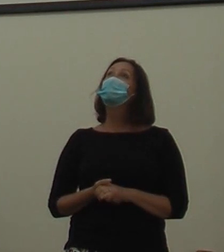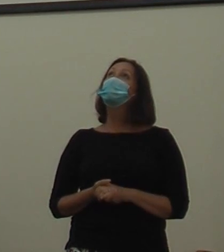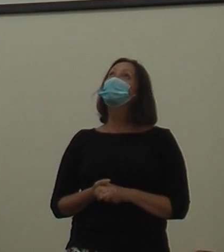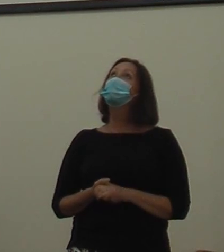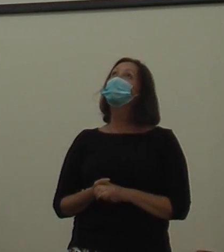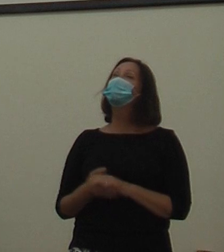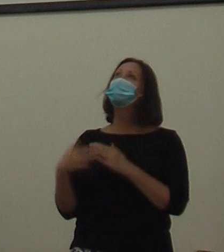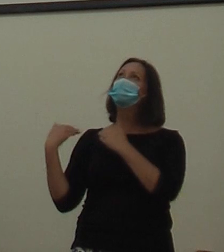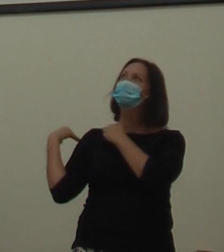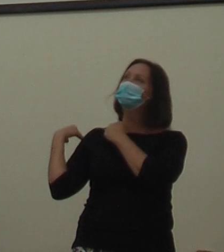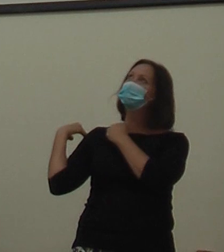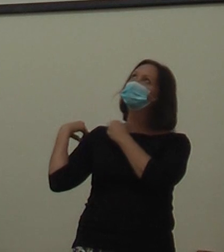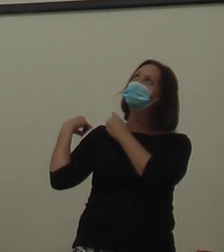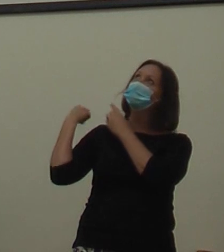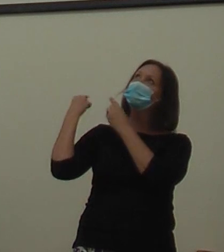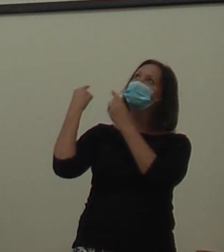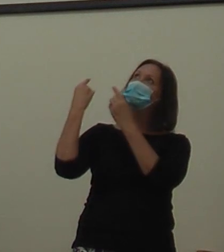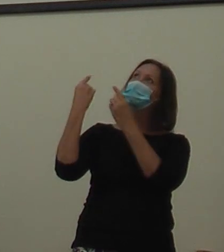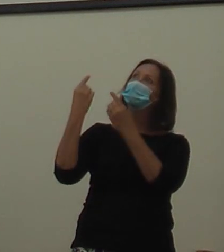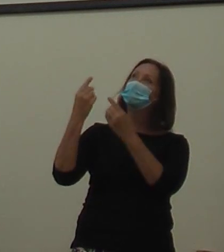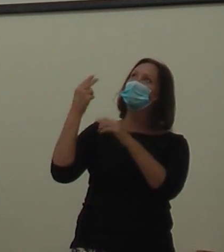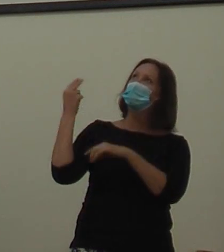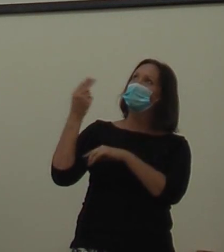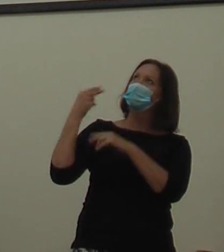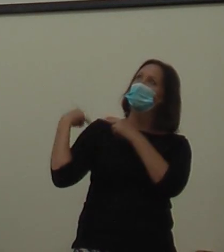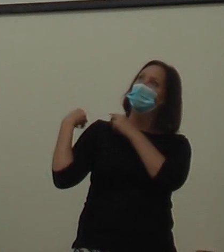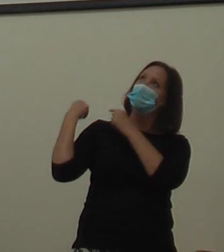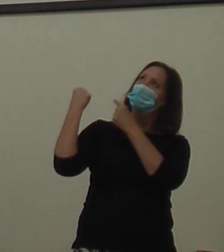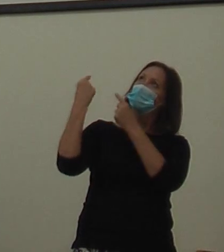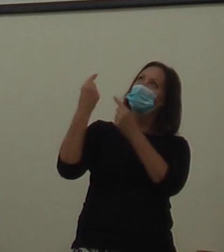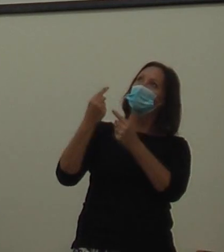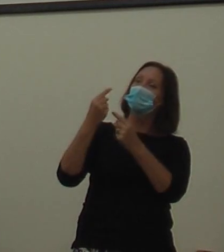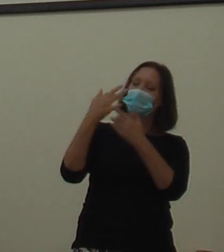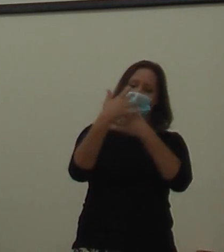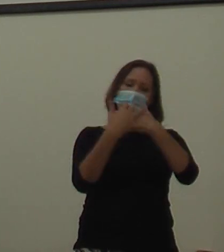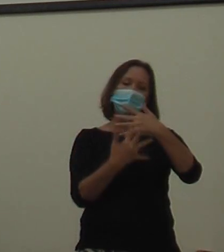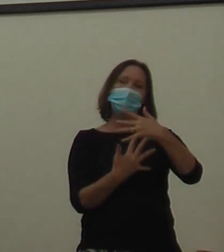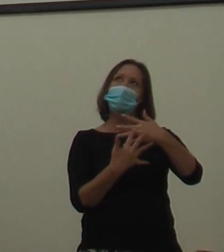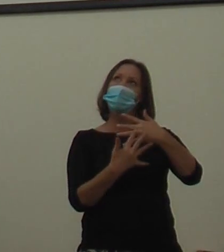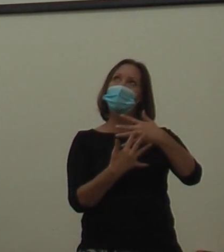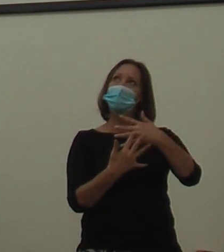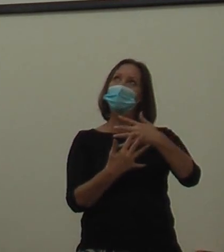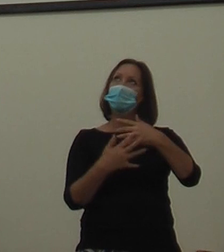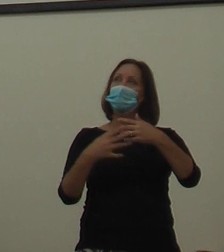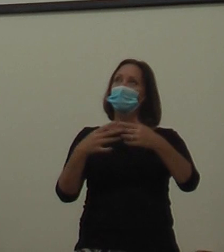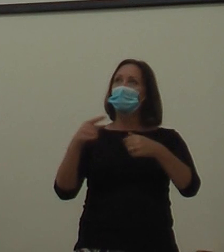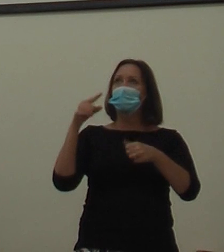throughout the history, blood has been the ultimate atoning sacrifice for sin.